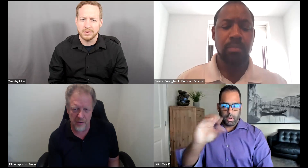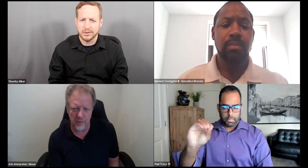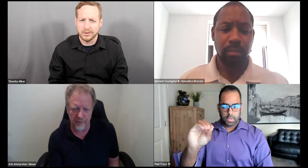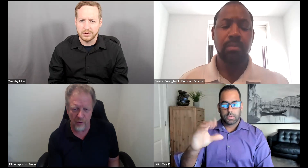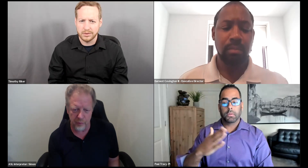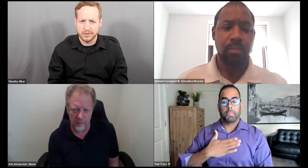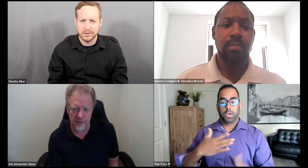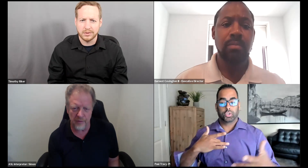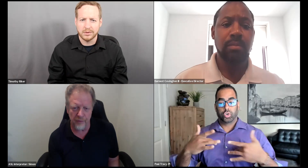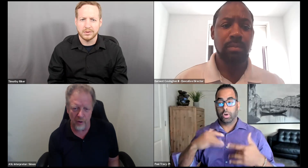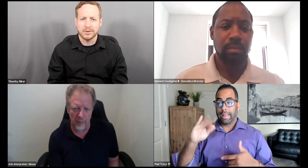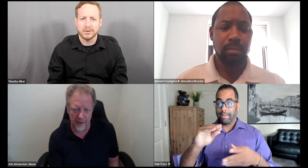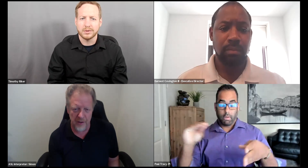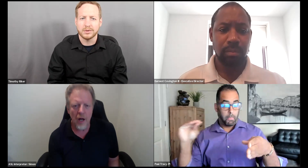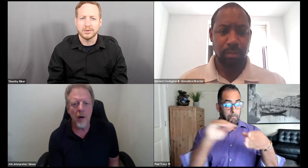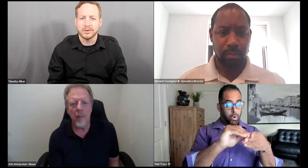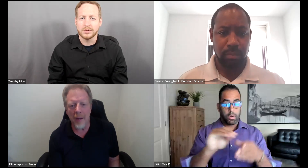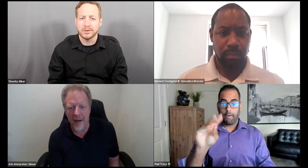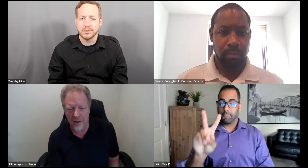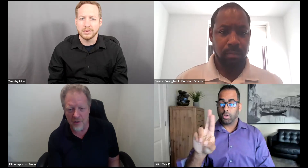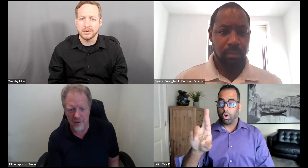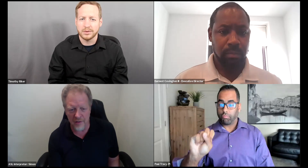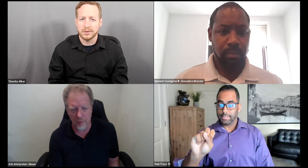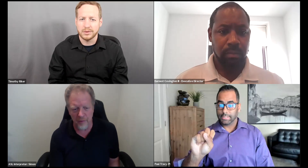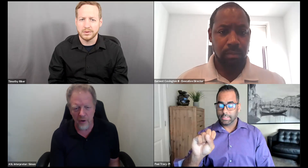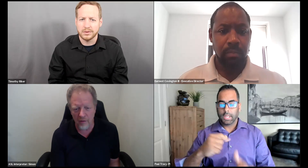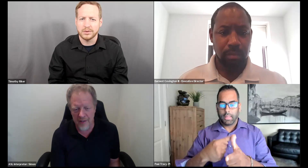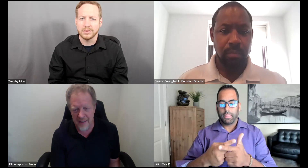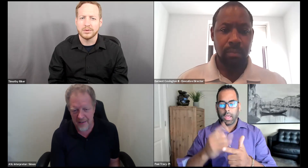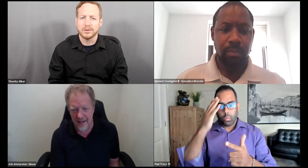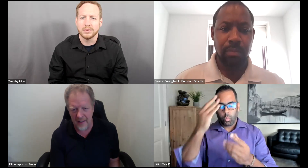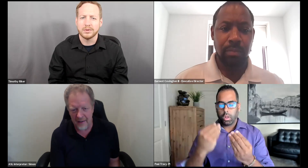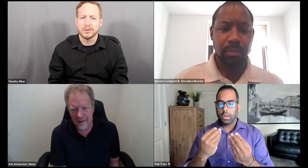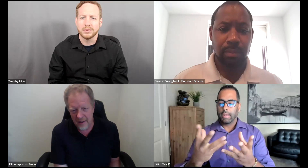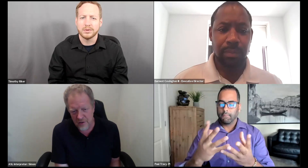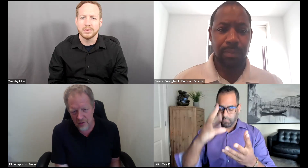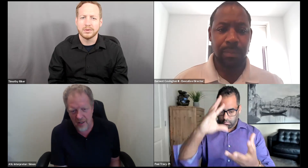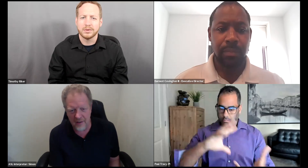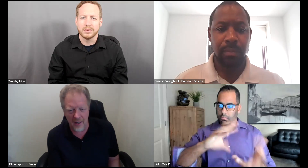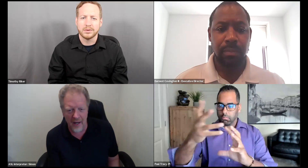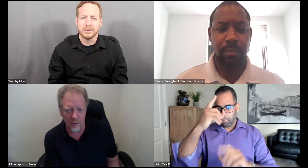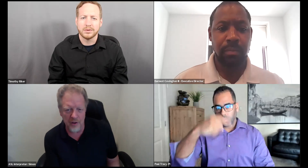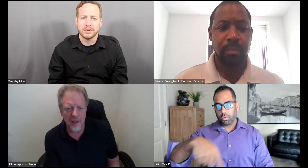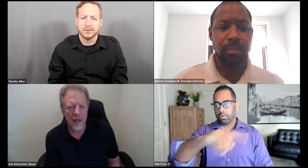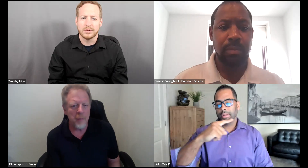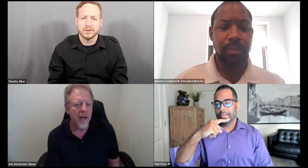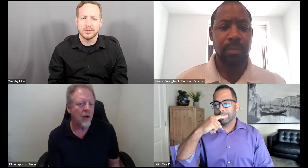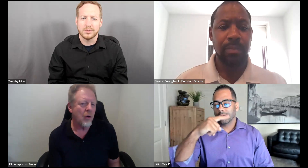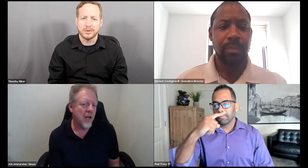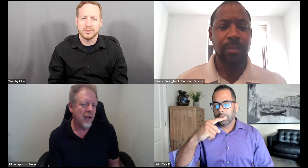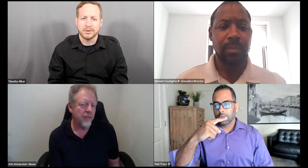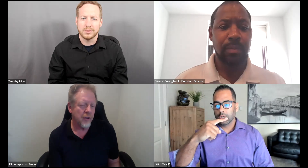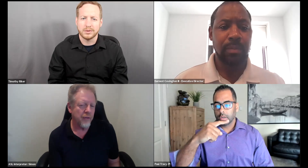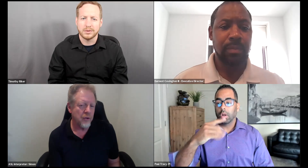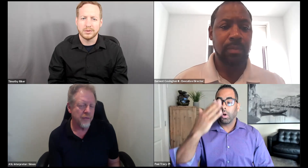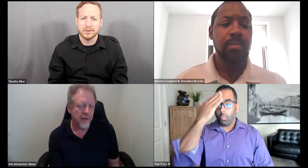in place with the 4 approvals of the 4 companies. My main concern is if you put VRS into that and insert that into the language, it may cause a